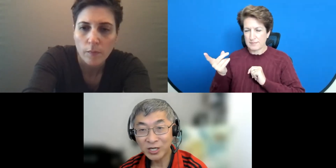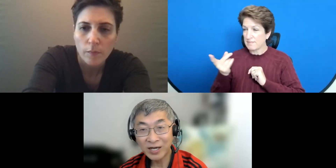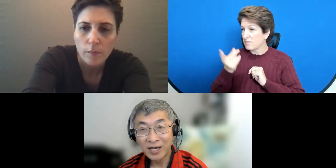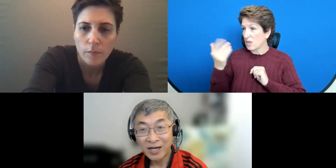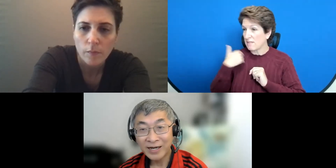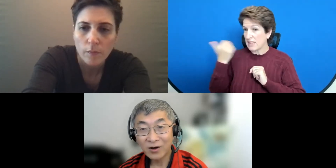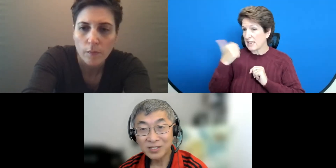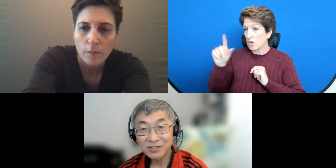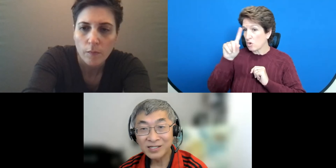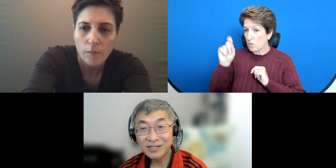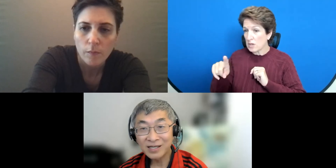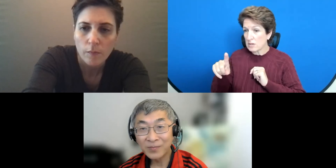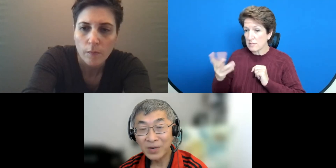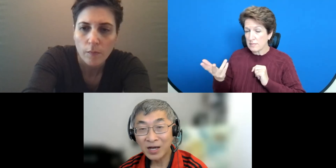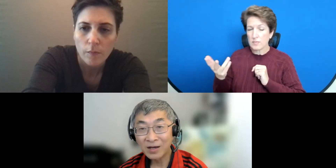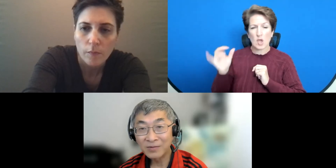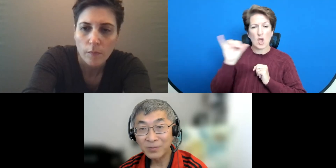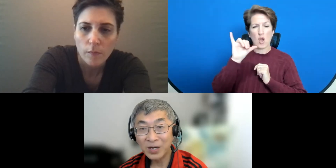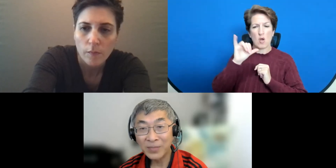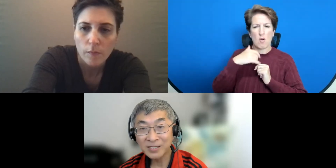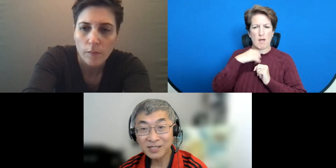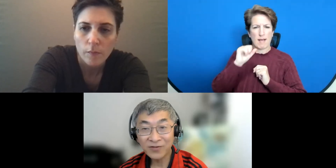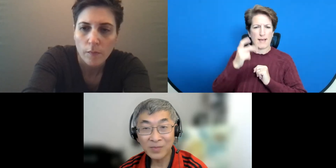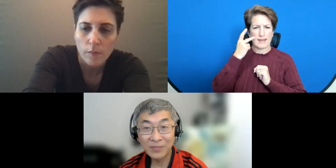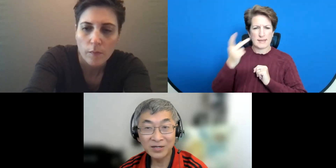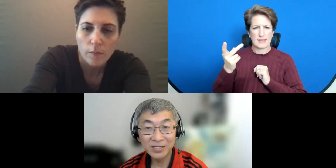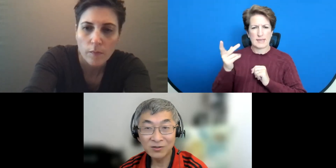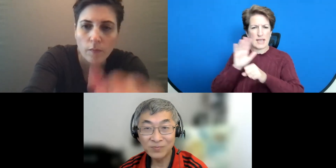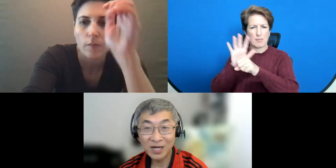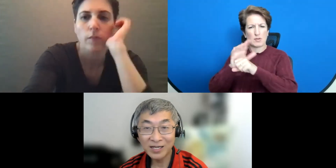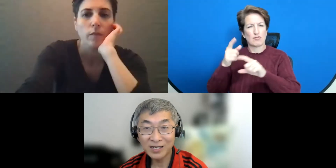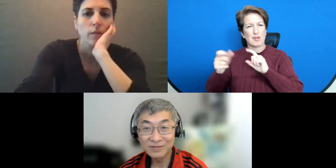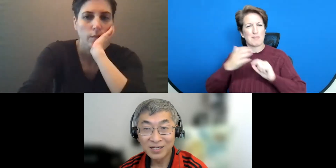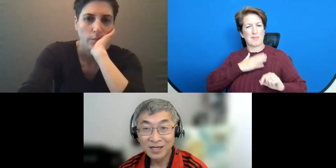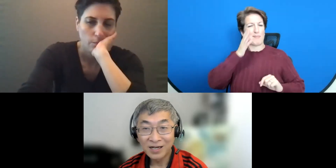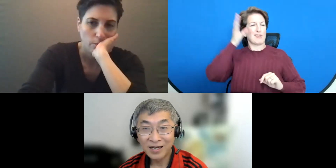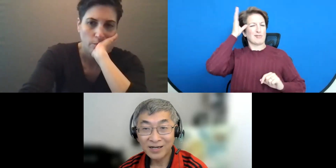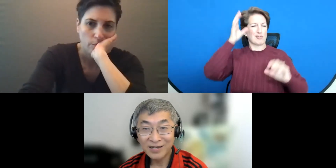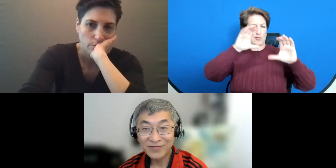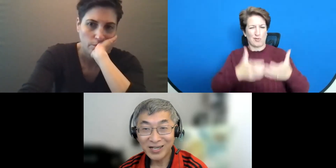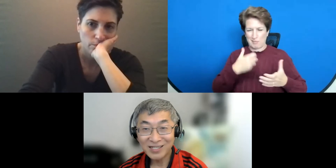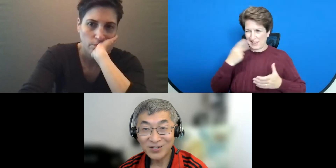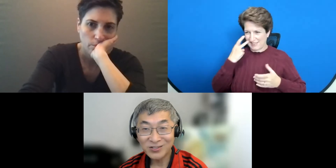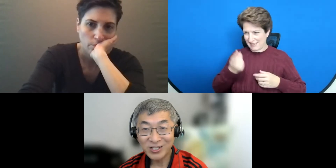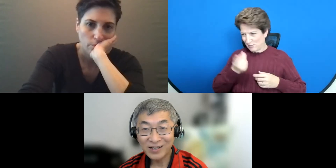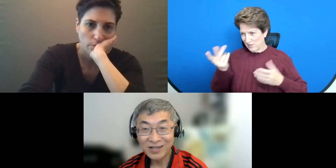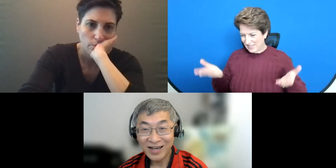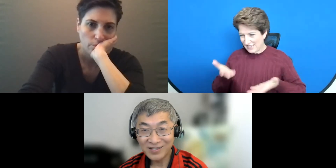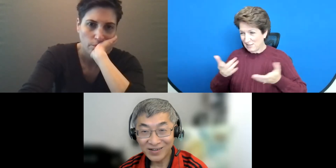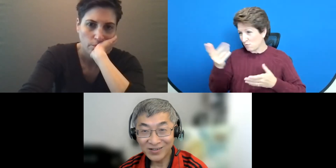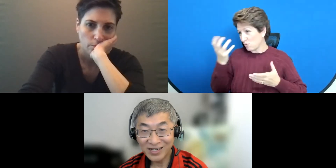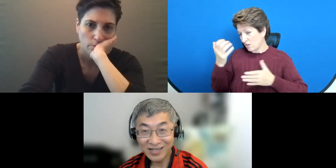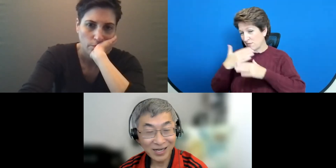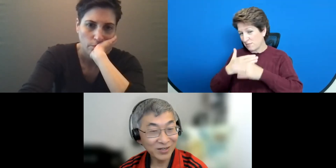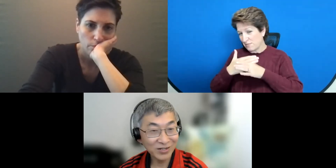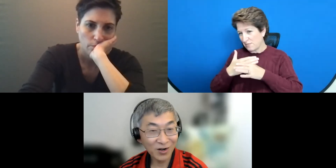to share. And I also see there's ambassadors from my parenting group are here. And if you guys want to share,